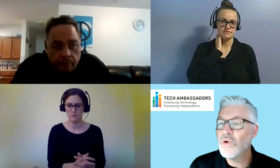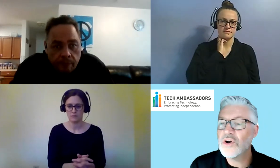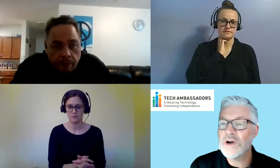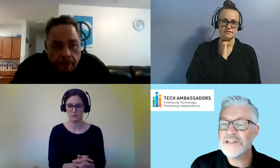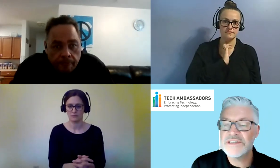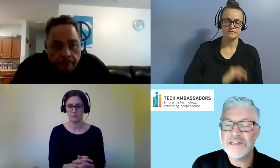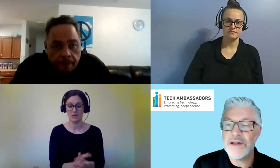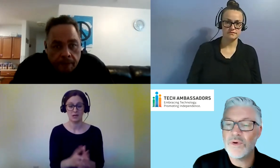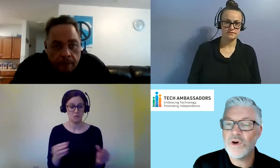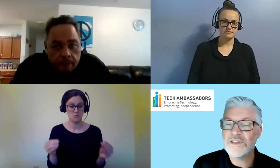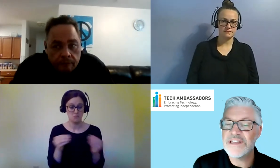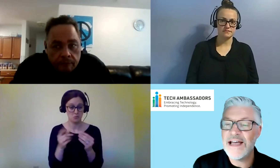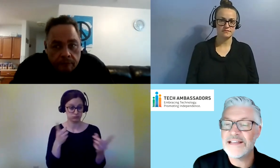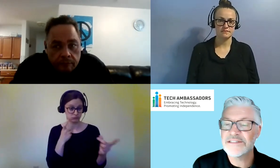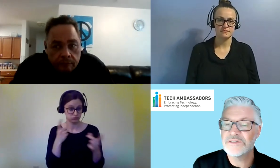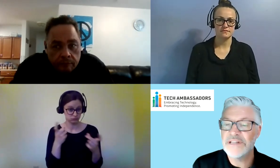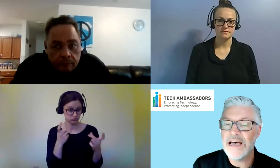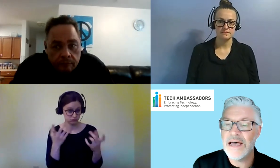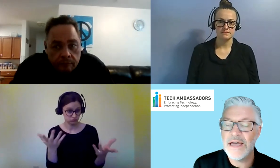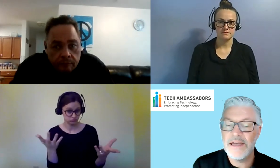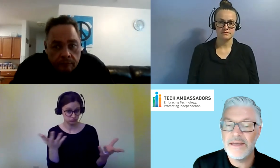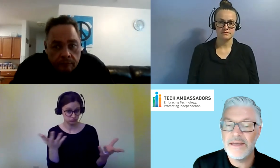Any more questions that anyone wants to ask live?